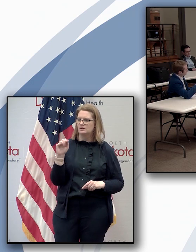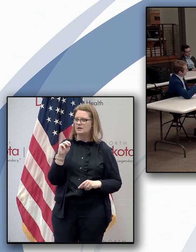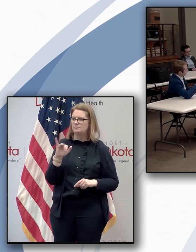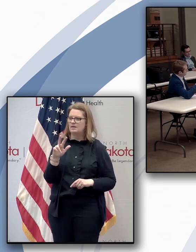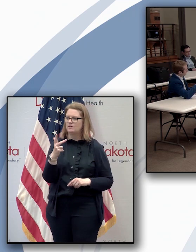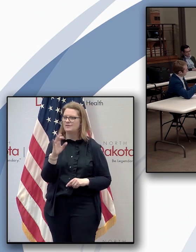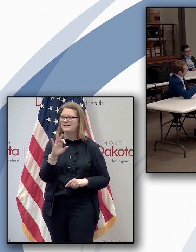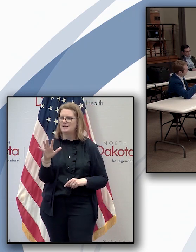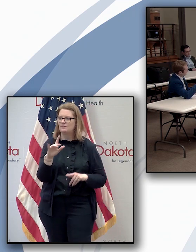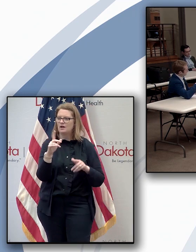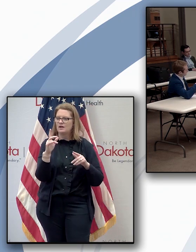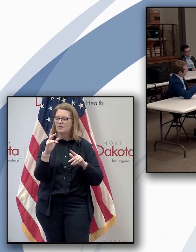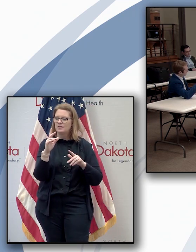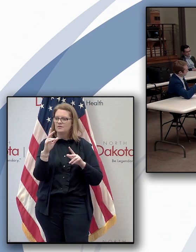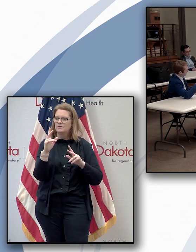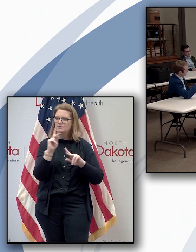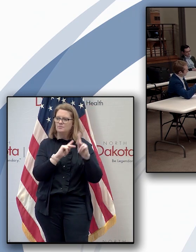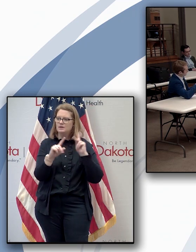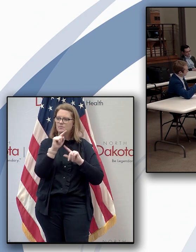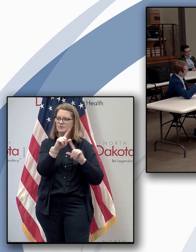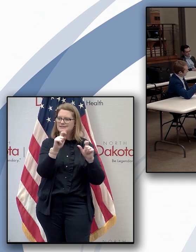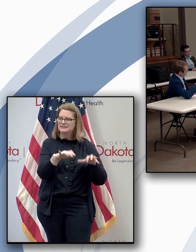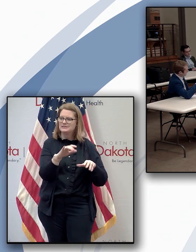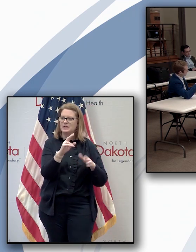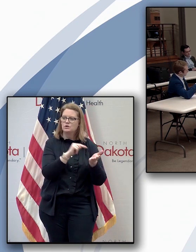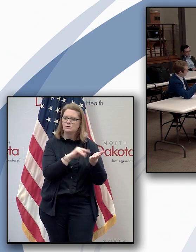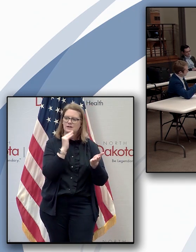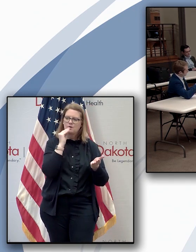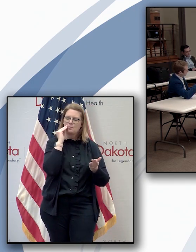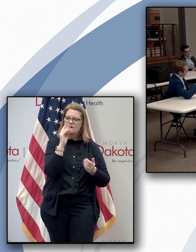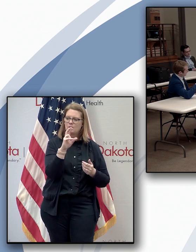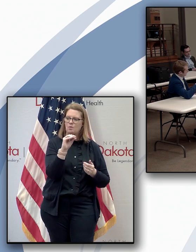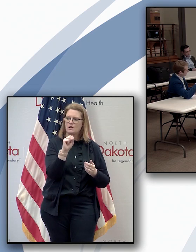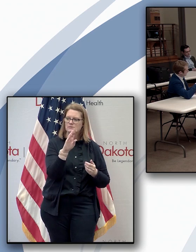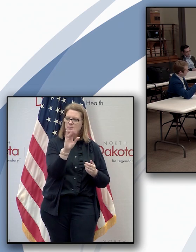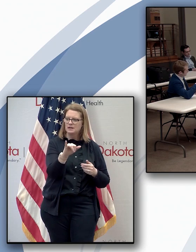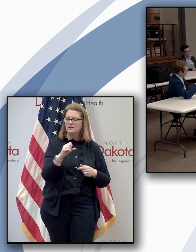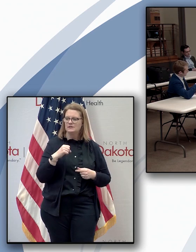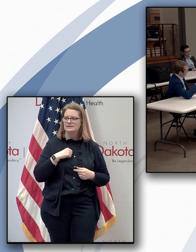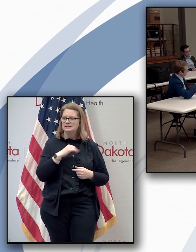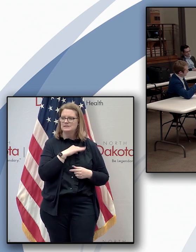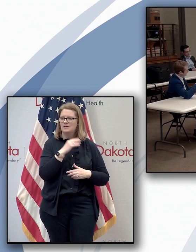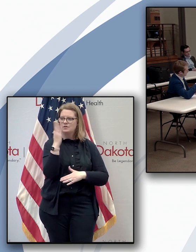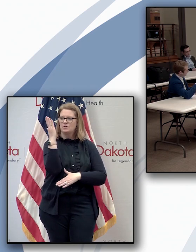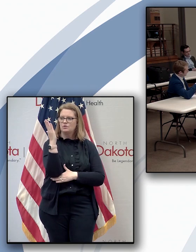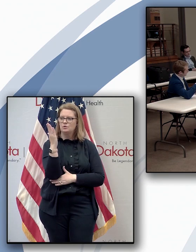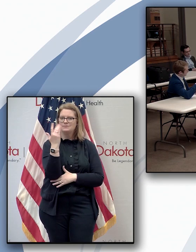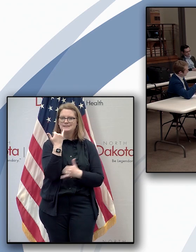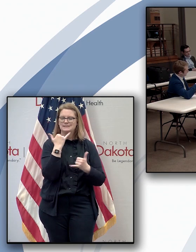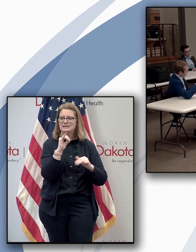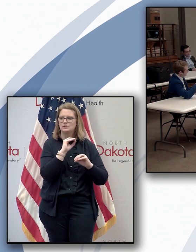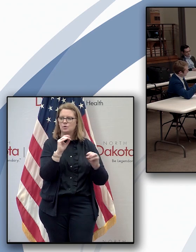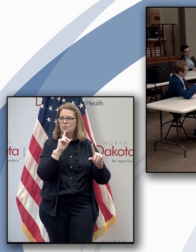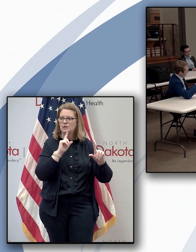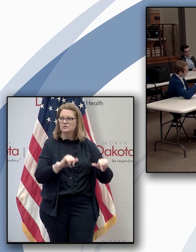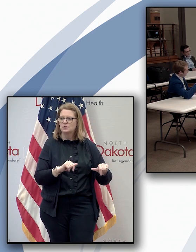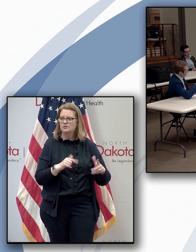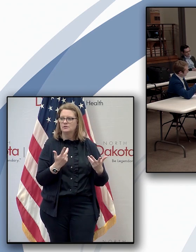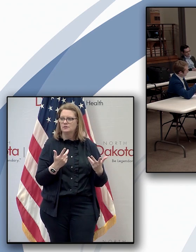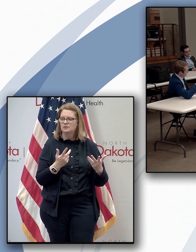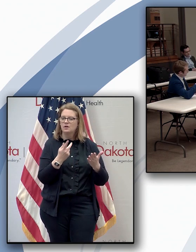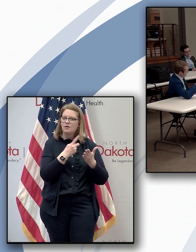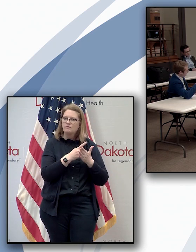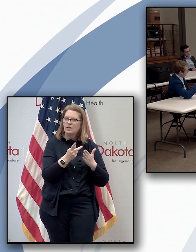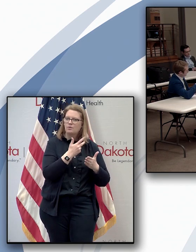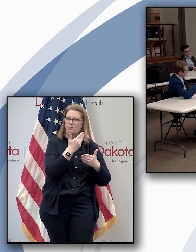care. That's what's jumping out of the data right now. Going to go online and then Lane. Brad Nygaard with the